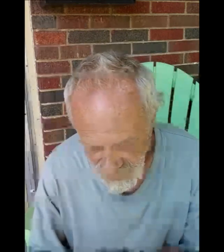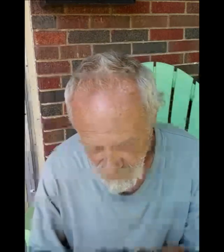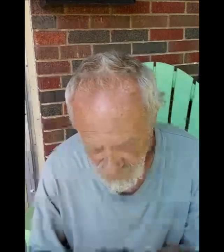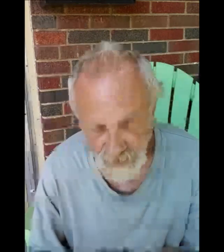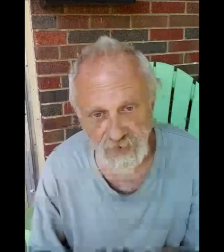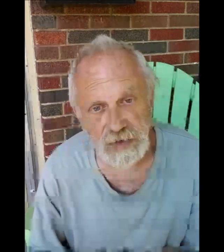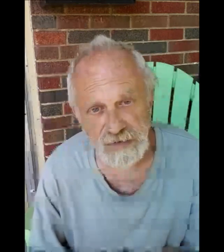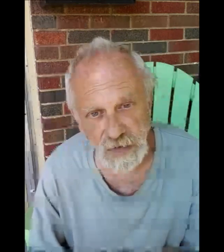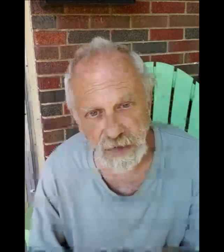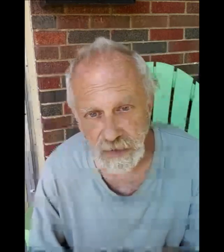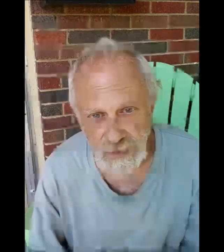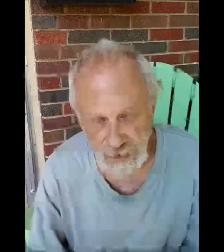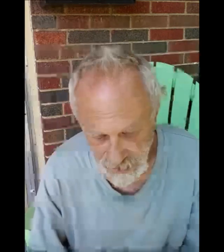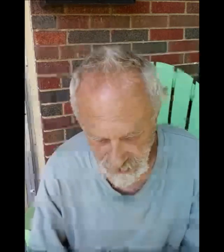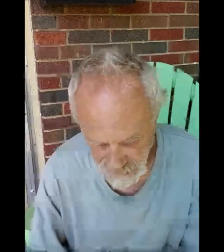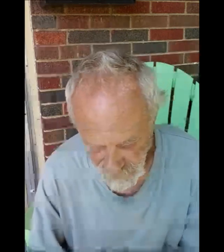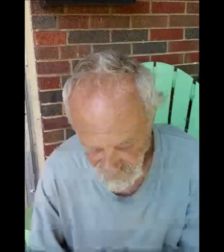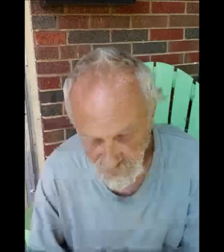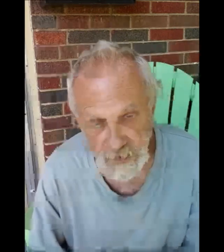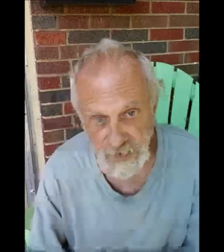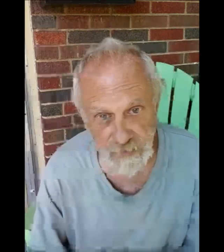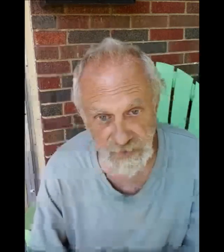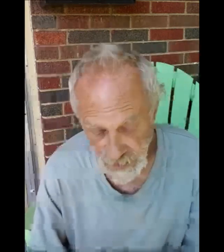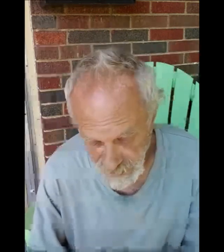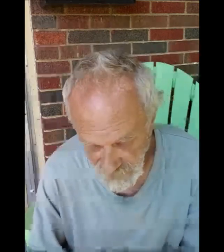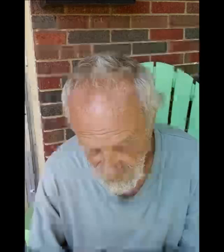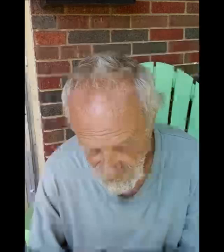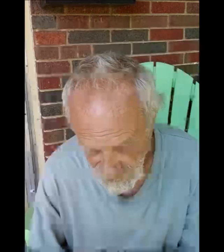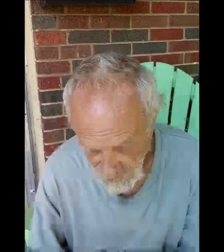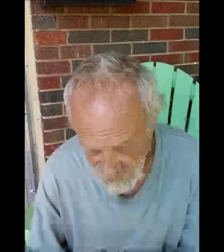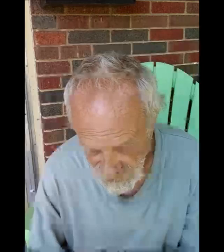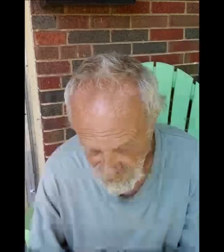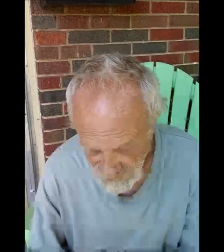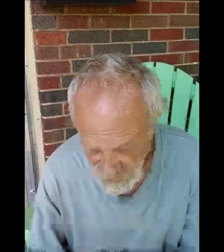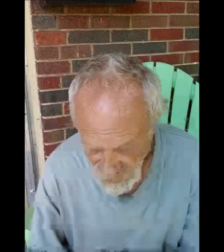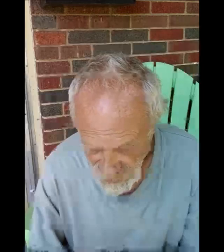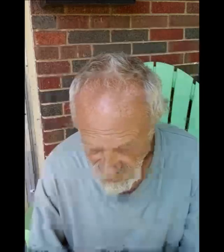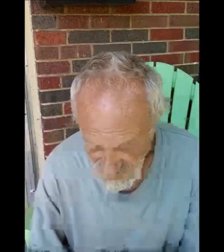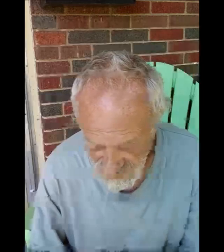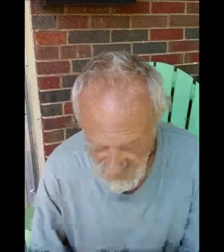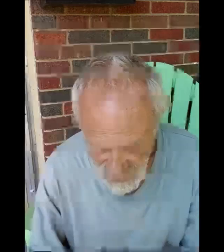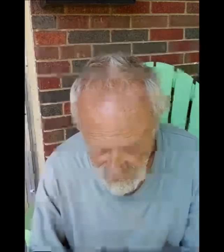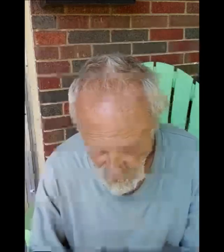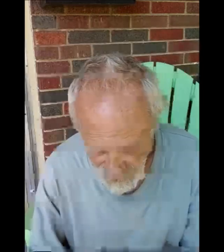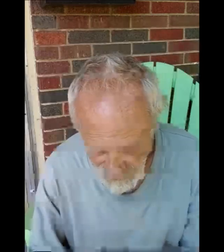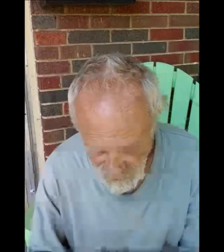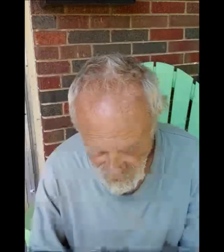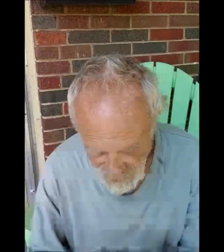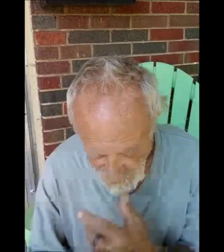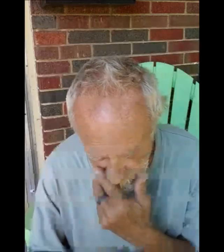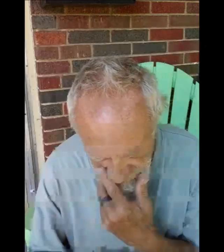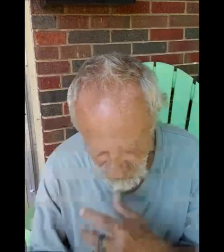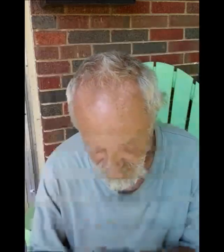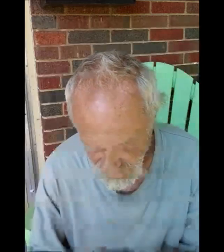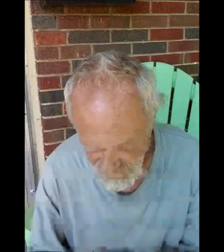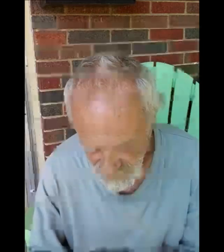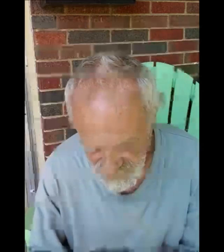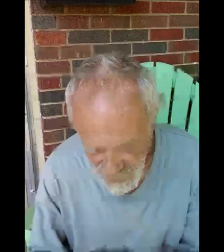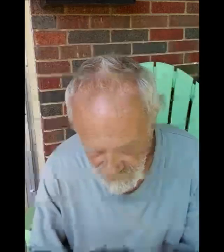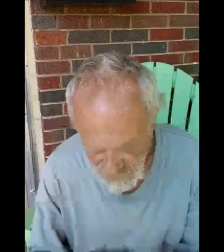when everything is dark and hidden. My favorite time of the day, honestly, always has been. It is a time when everything is dark and hidden. So the sign for night